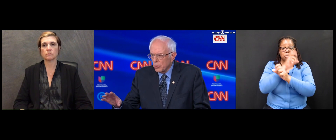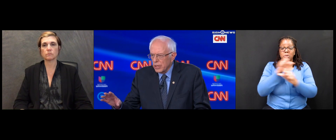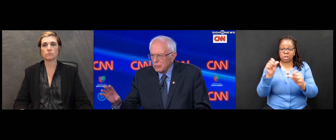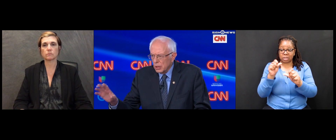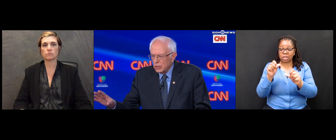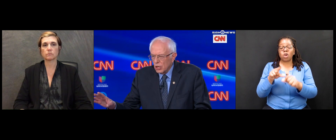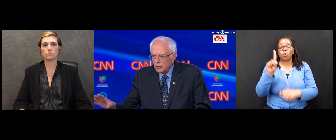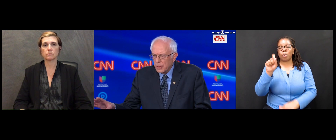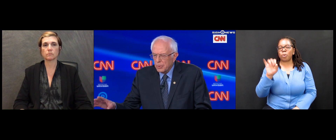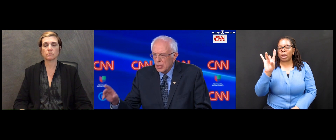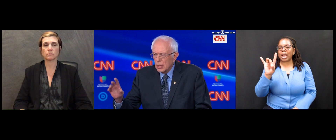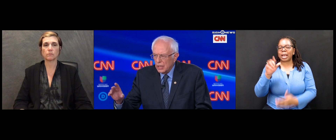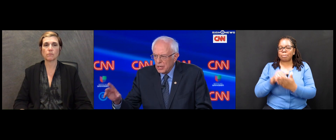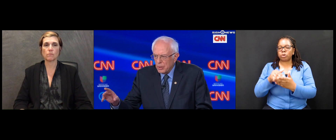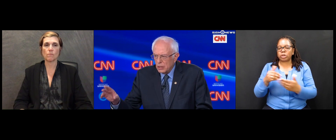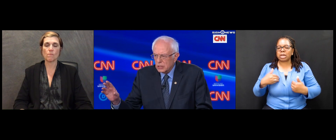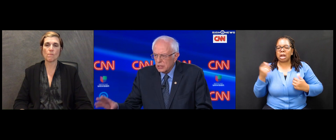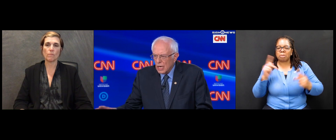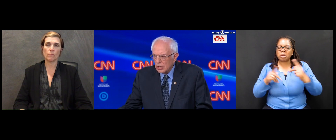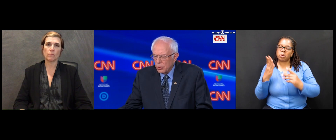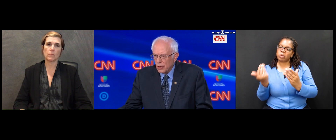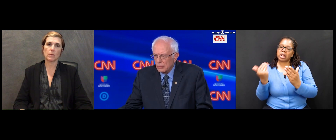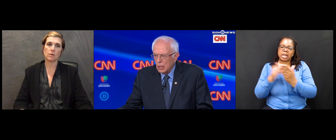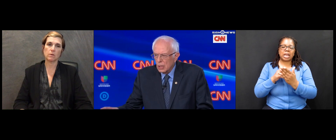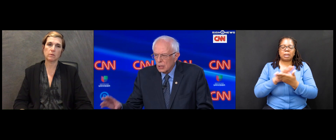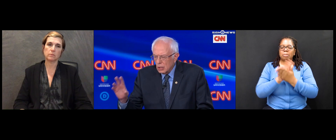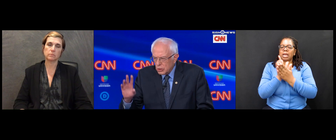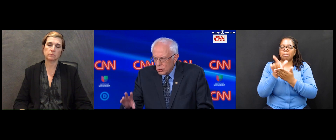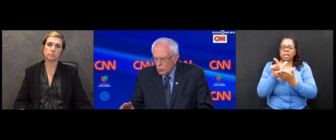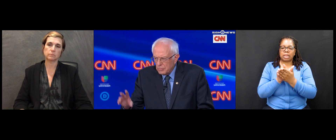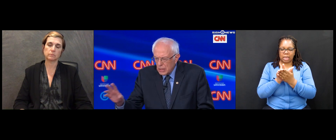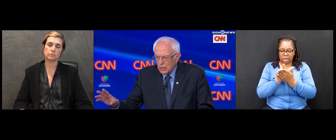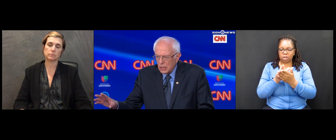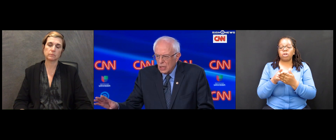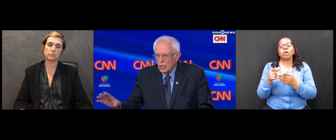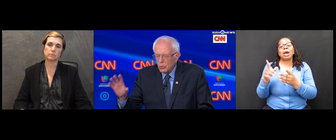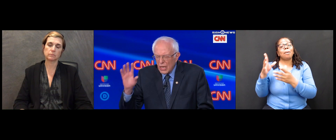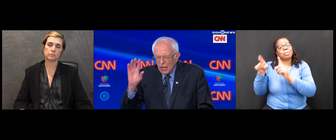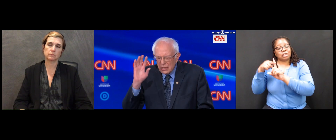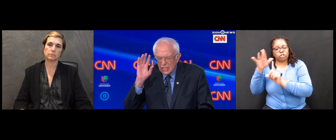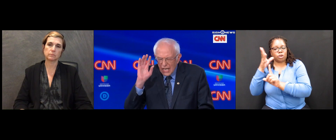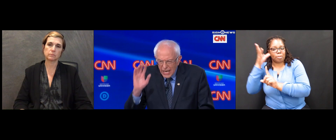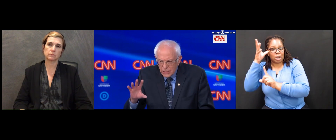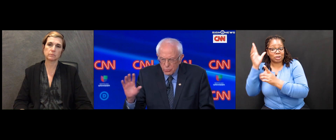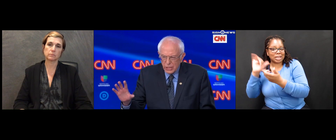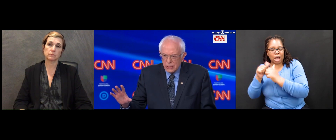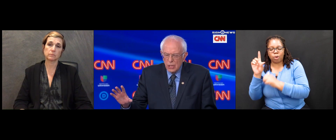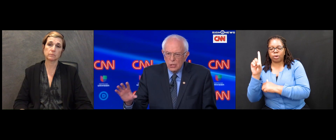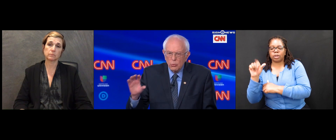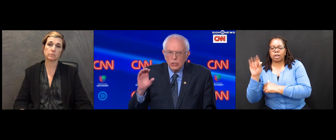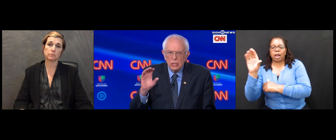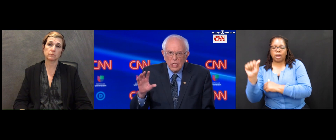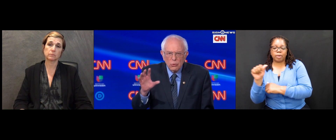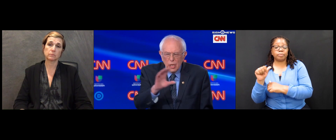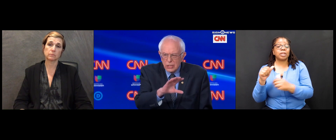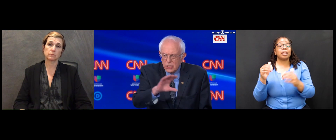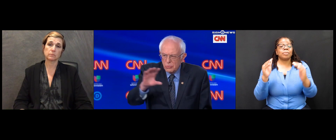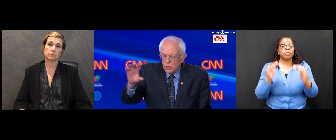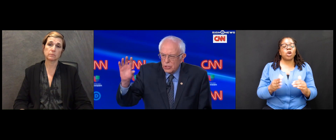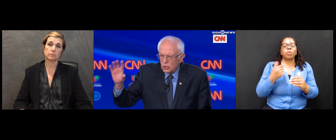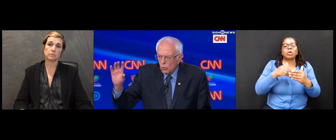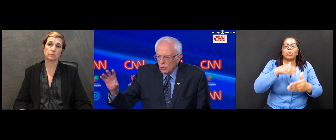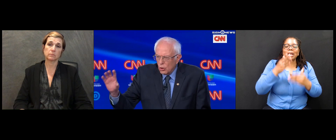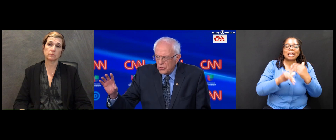of 1.8 million young people and their parents in the DACA program. Number two, immediately, we end these ICE raids, which are